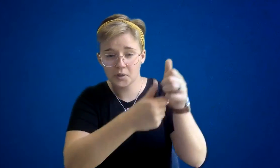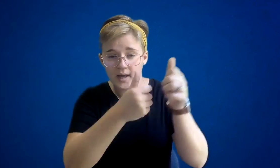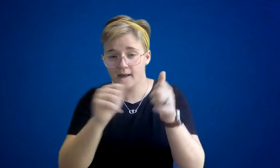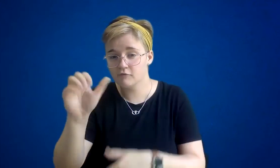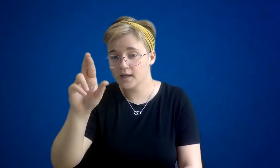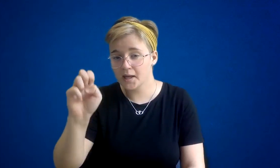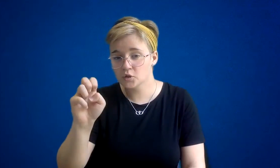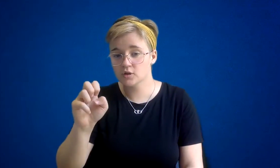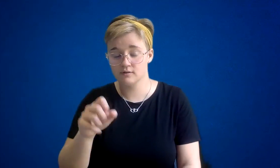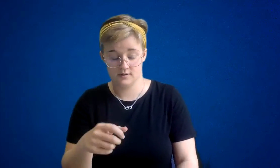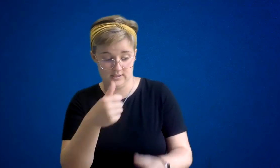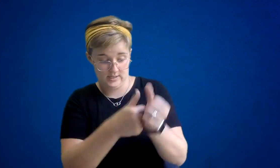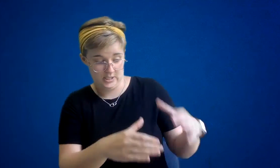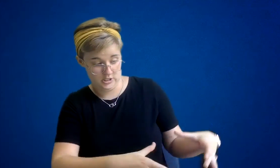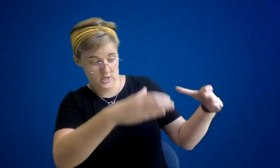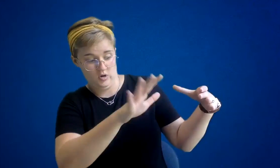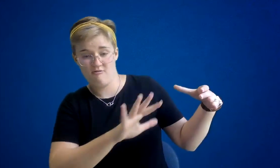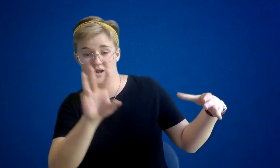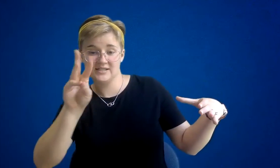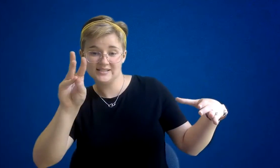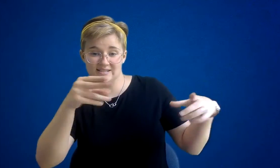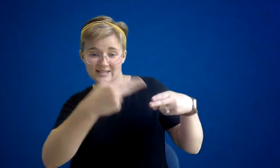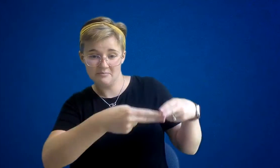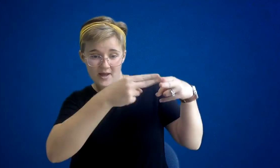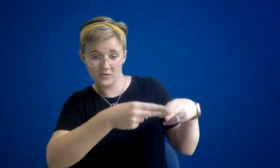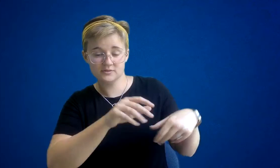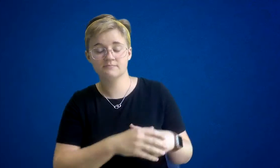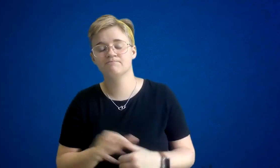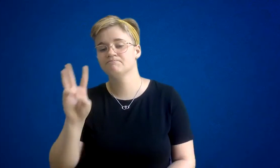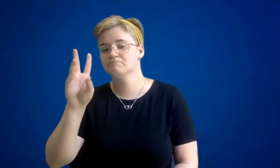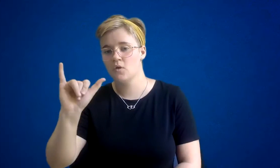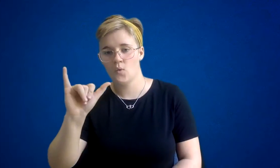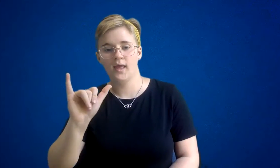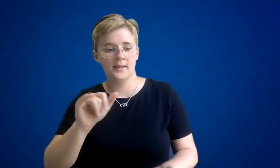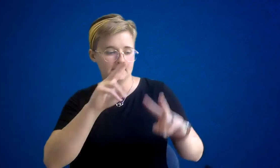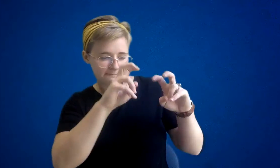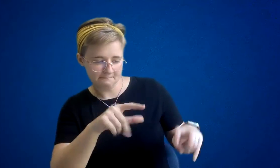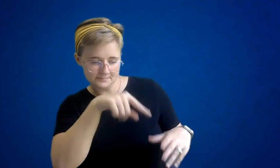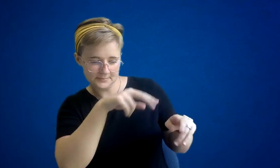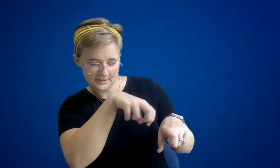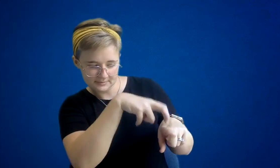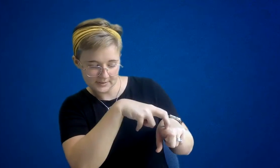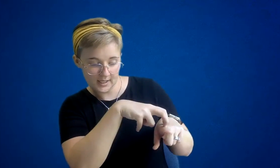pounds. Little Willie inspected the potatoes, threw out the bad ones, and put the rest into